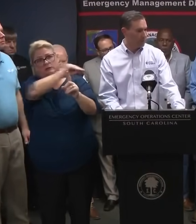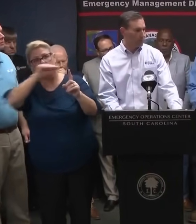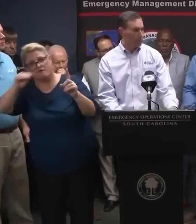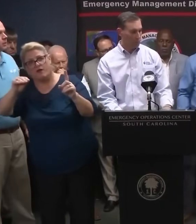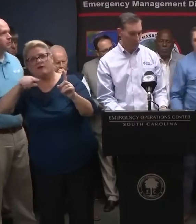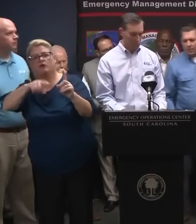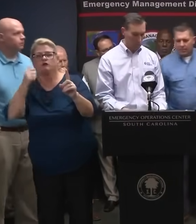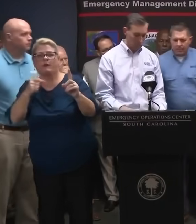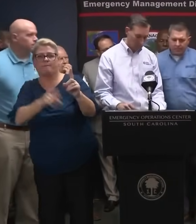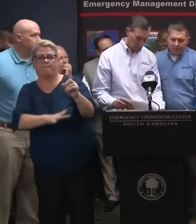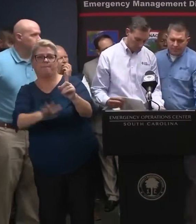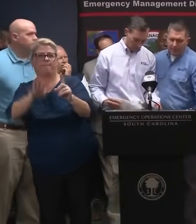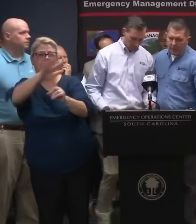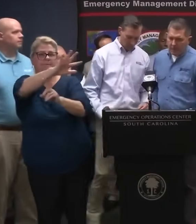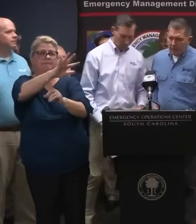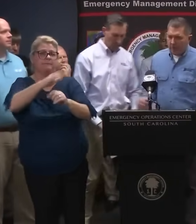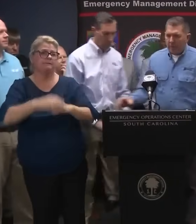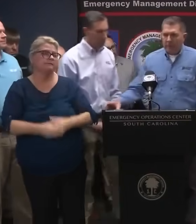increase.